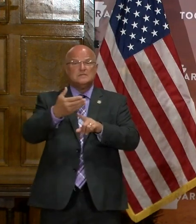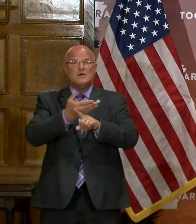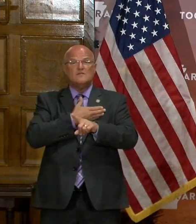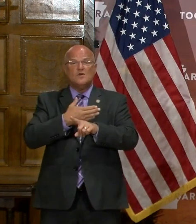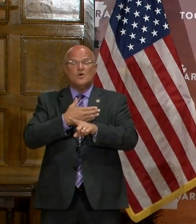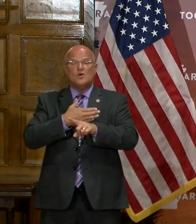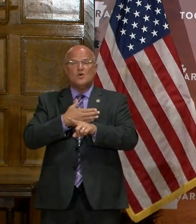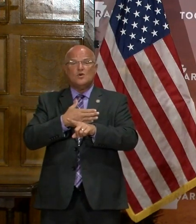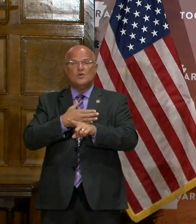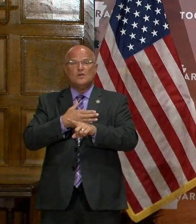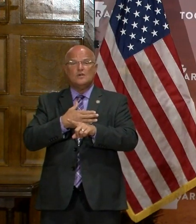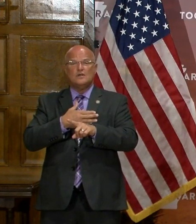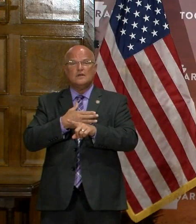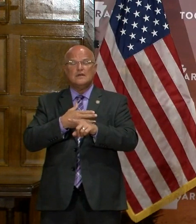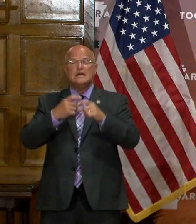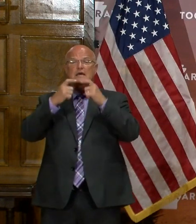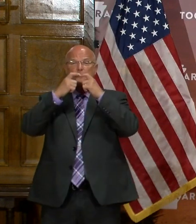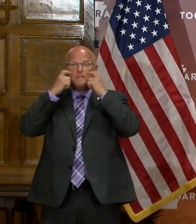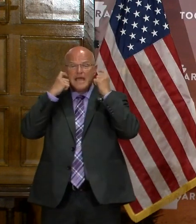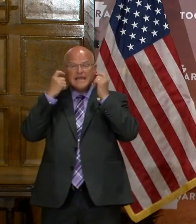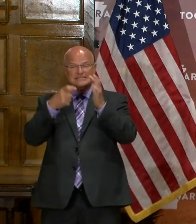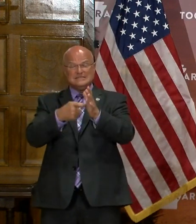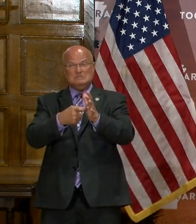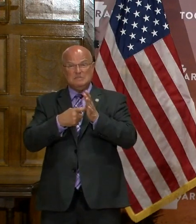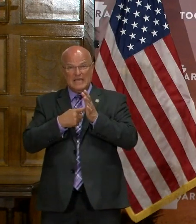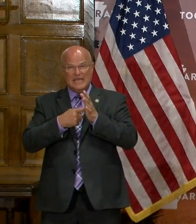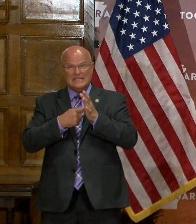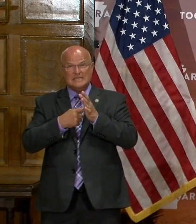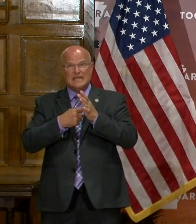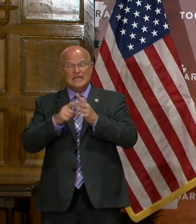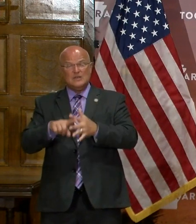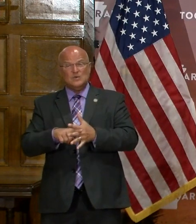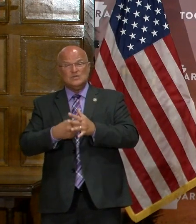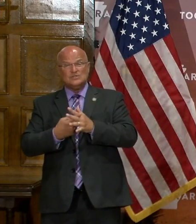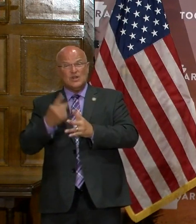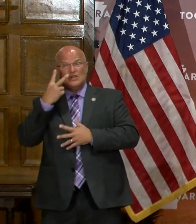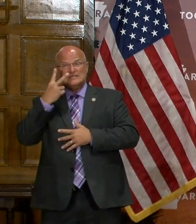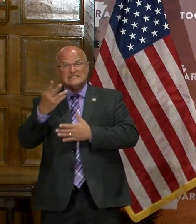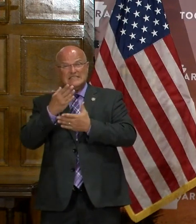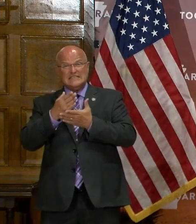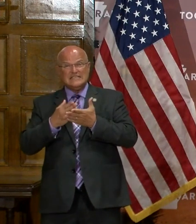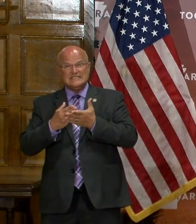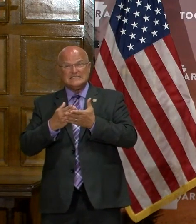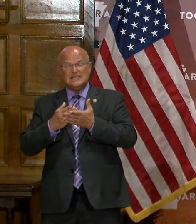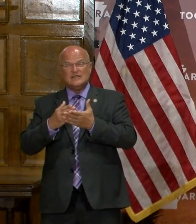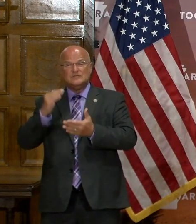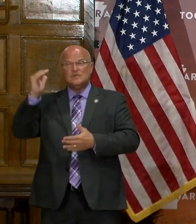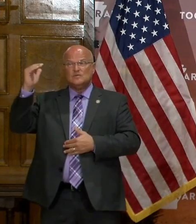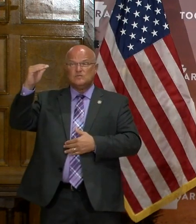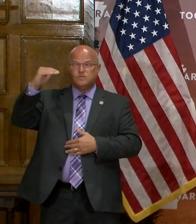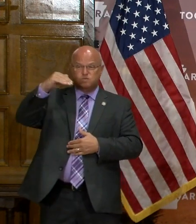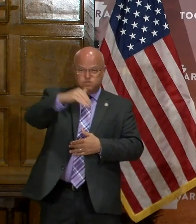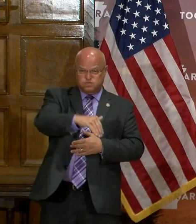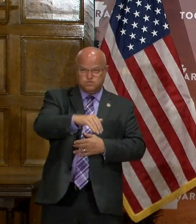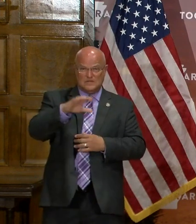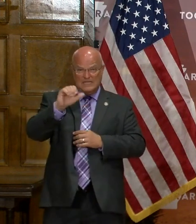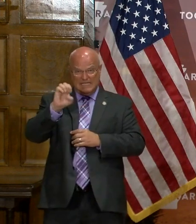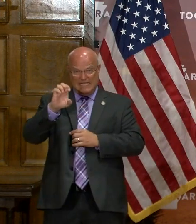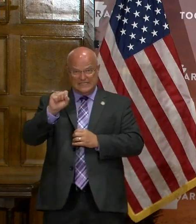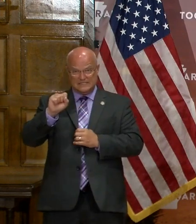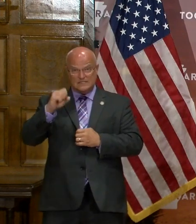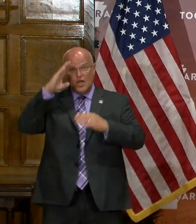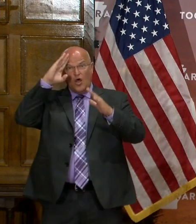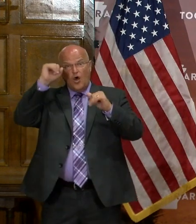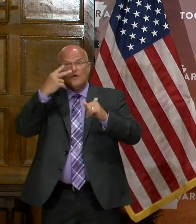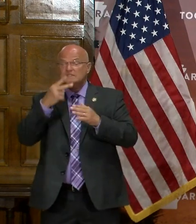before the mask mandate might start seeing some decline in cases. Now,